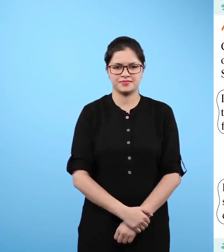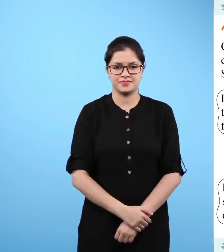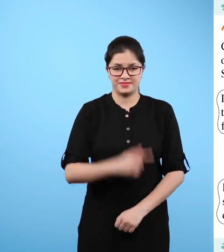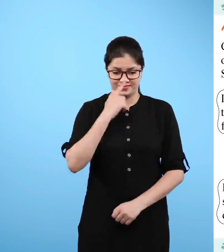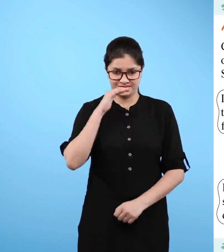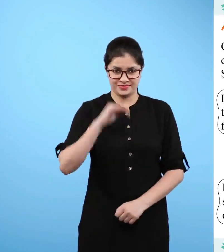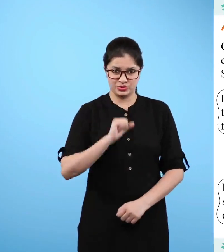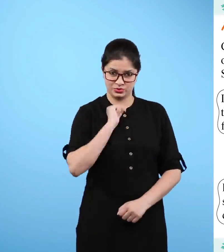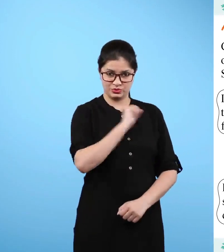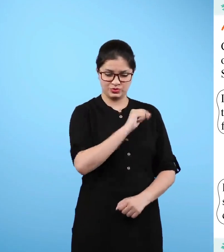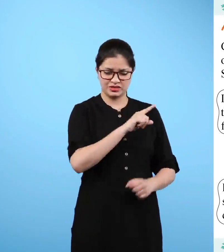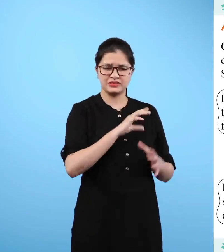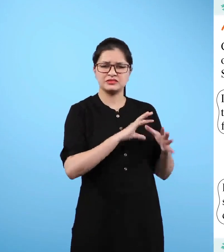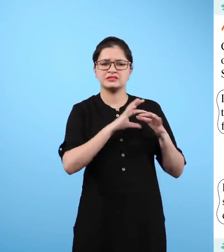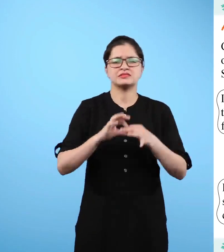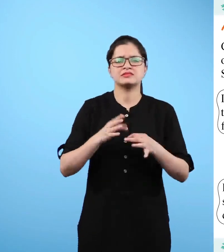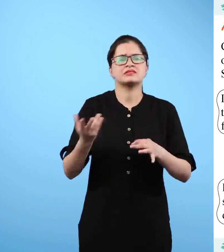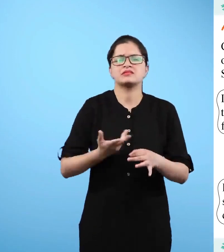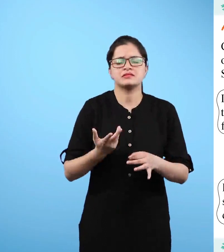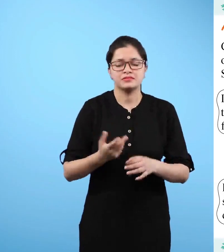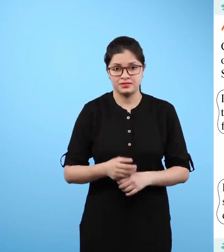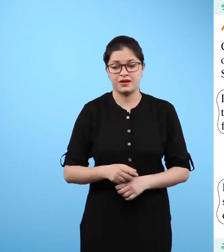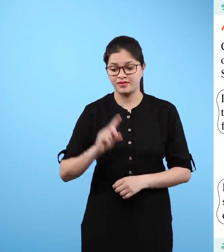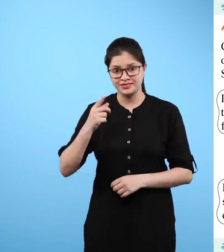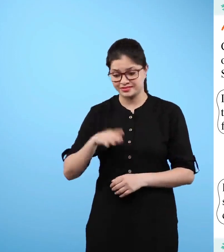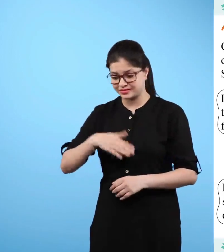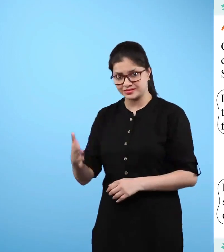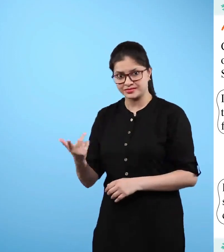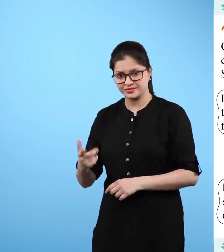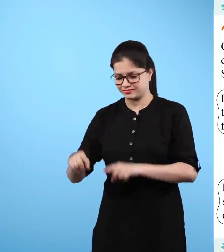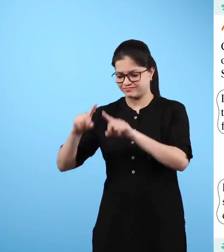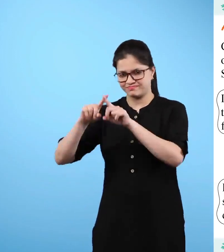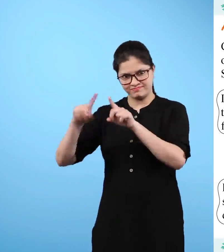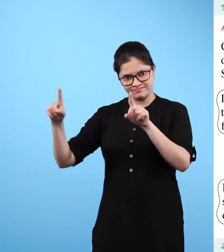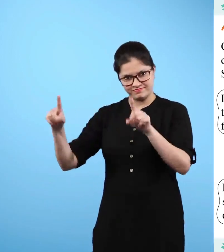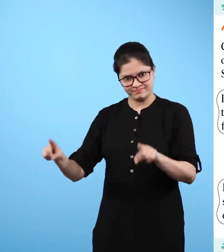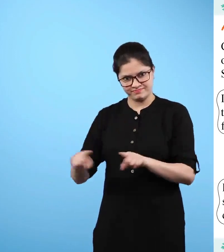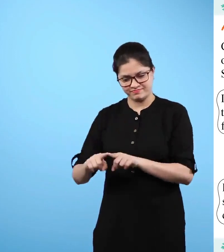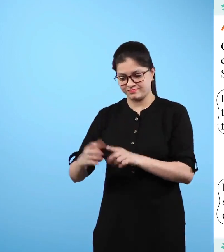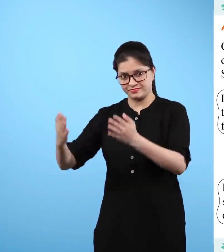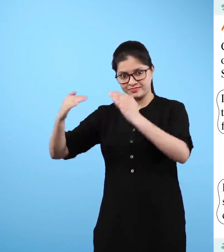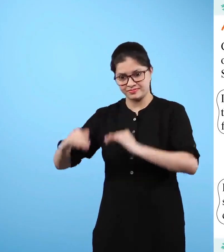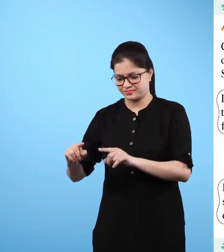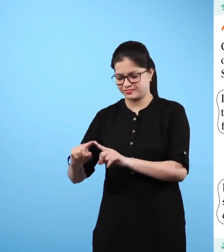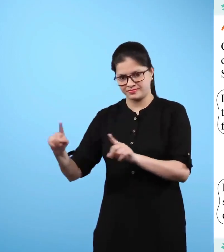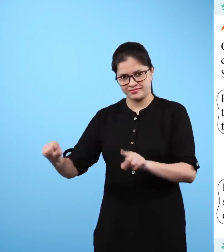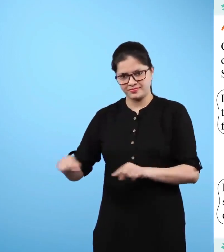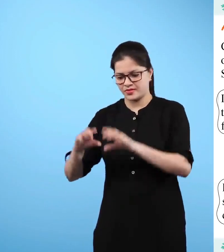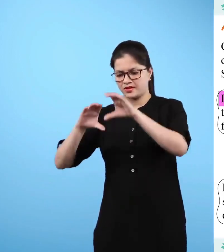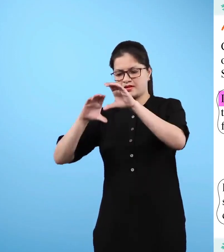Below this we have a picture in which Chanda is explaining how she drew this deep drawing of the cube. I